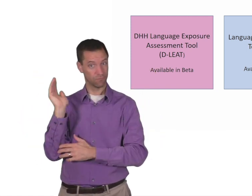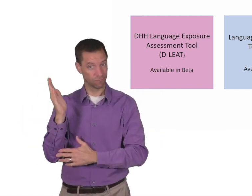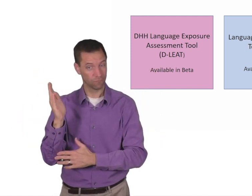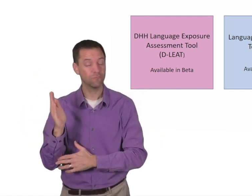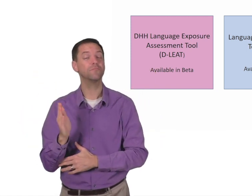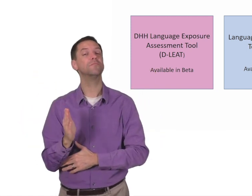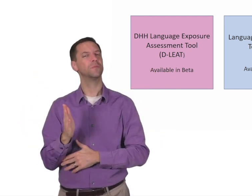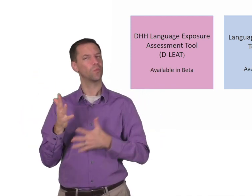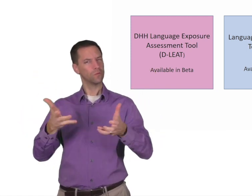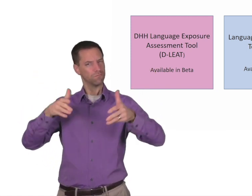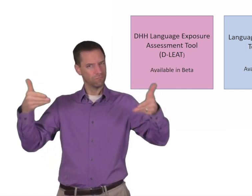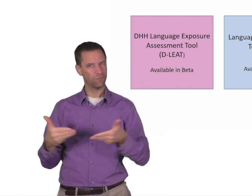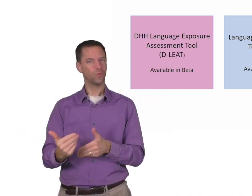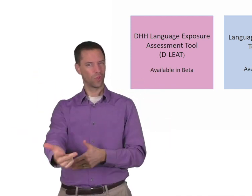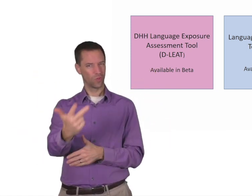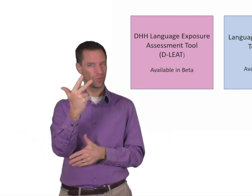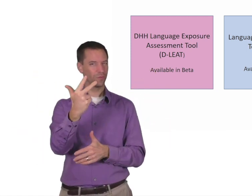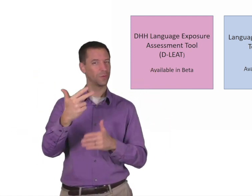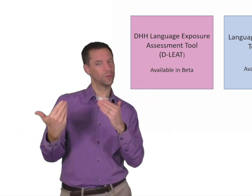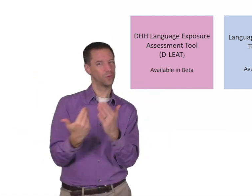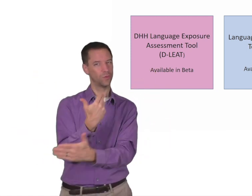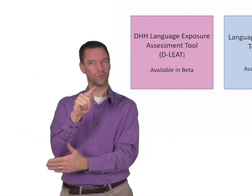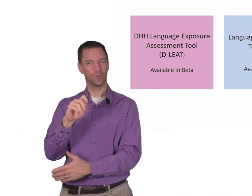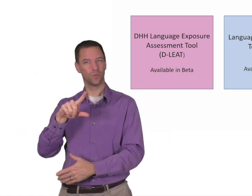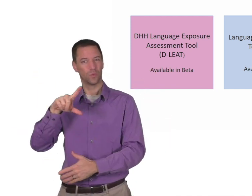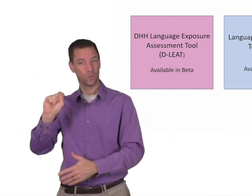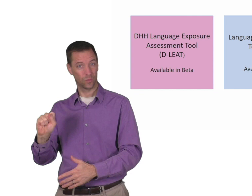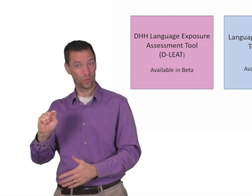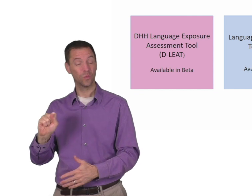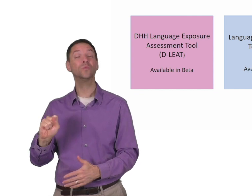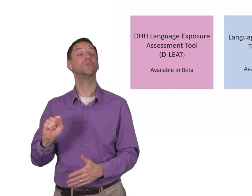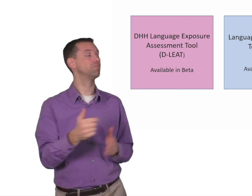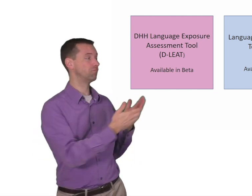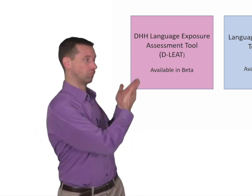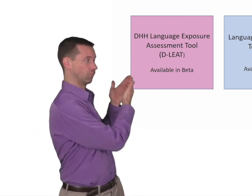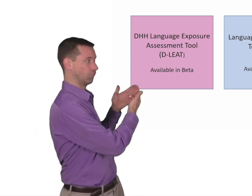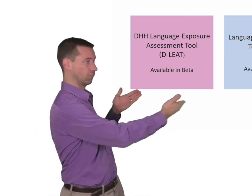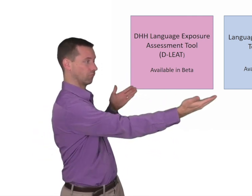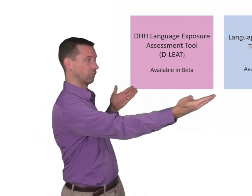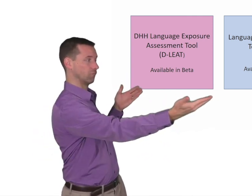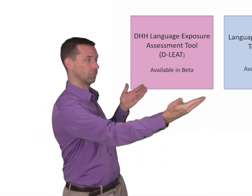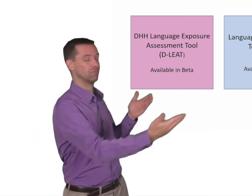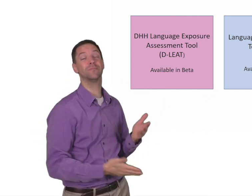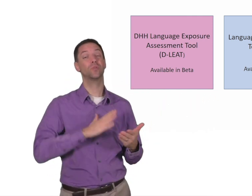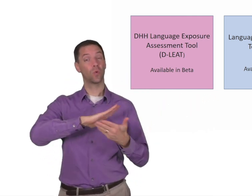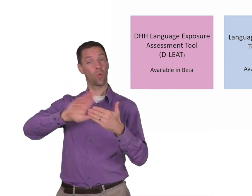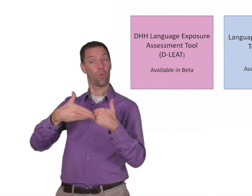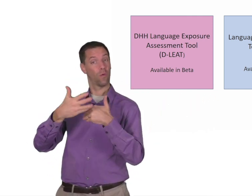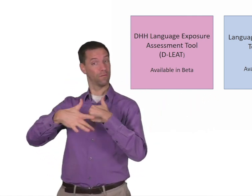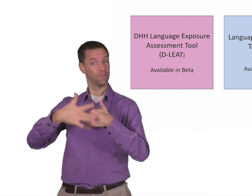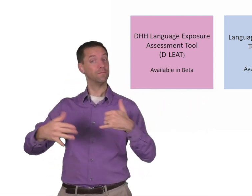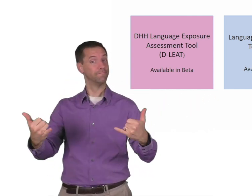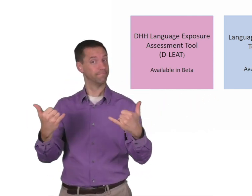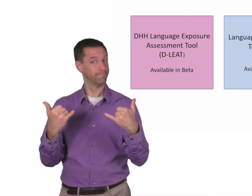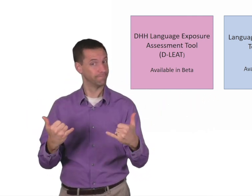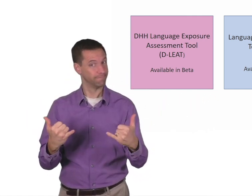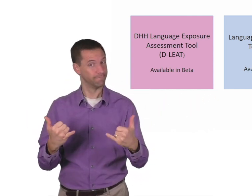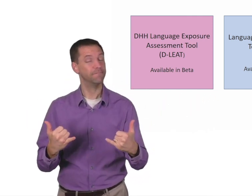So now I'd like to transition to the second part of this presentation, introducing 3 new tools. They are